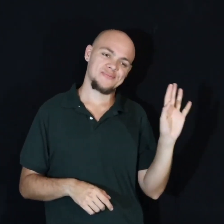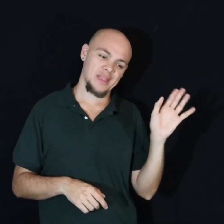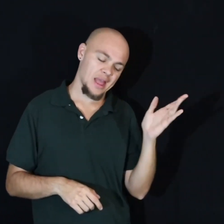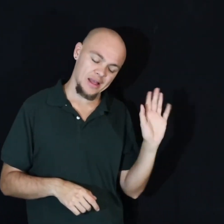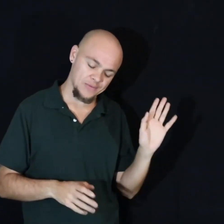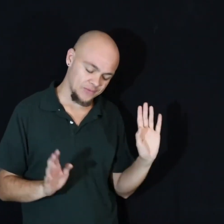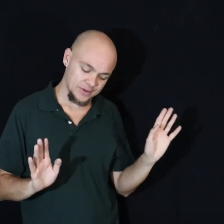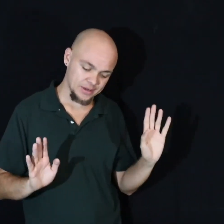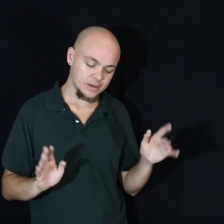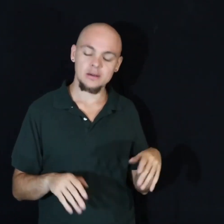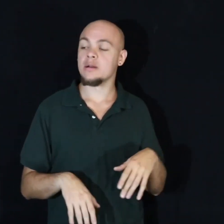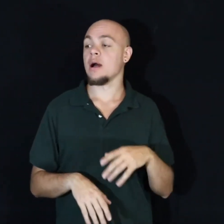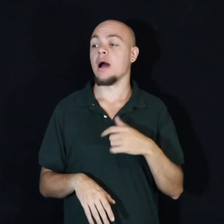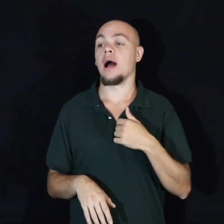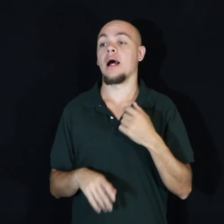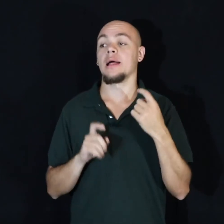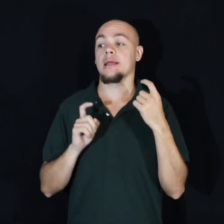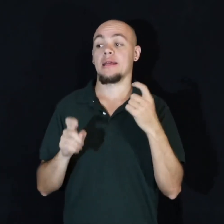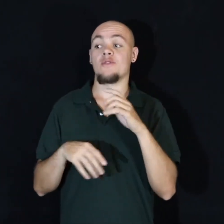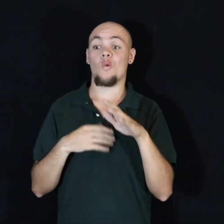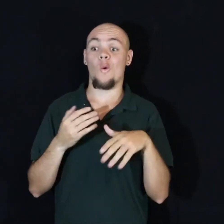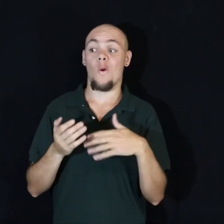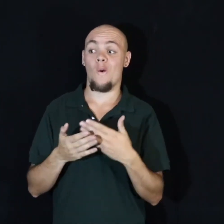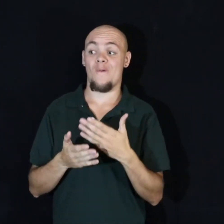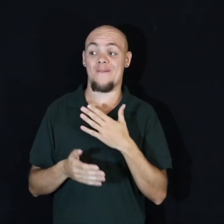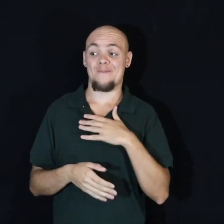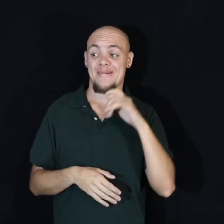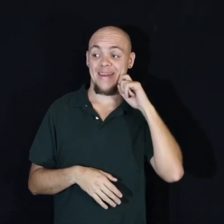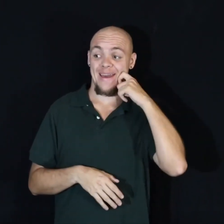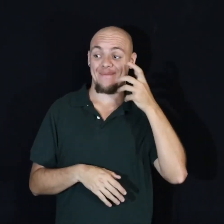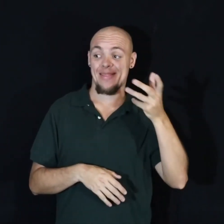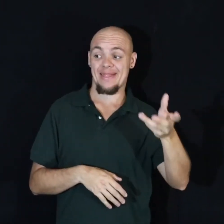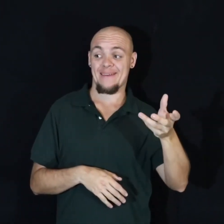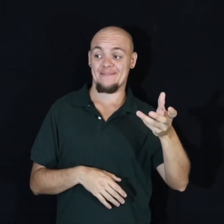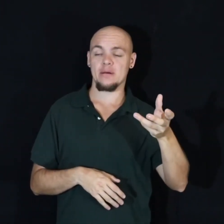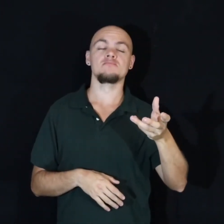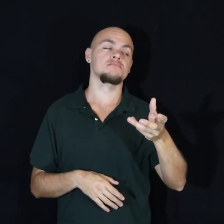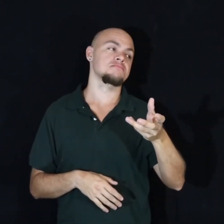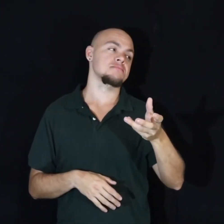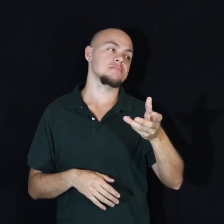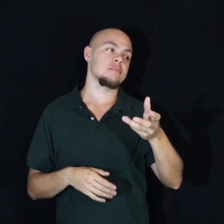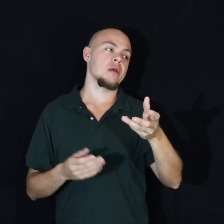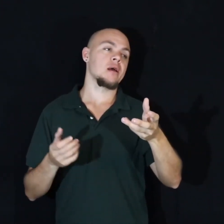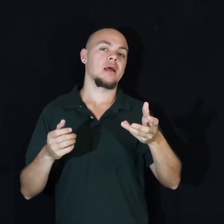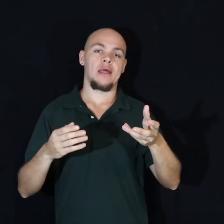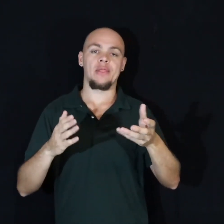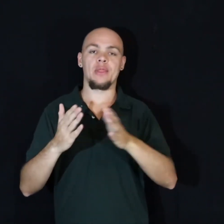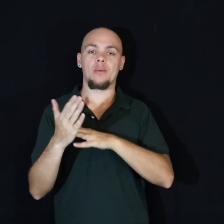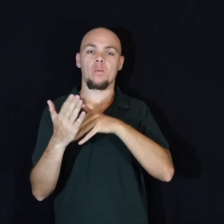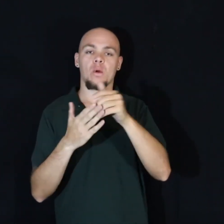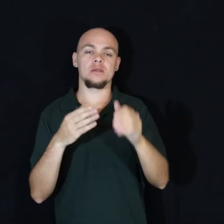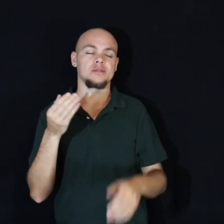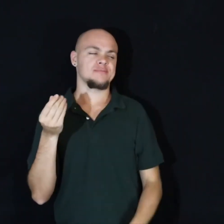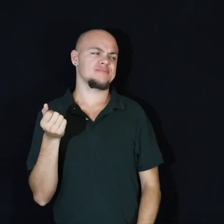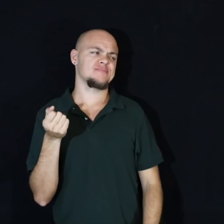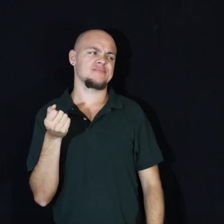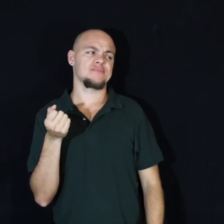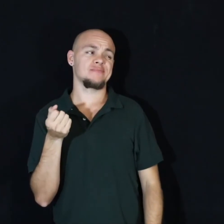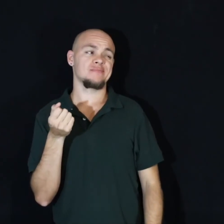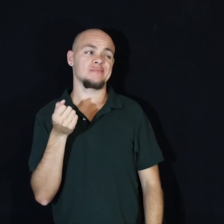"I'll give you all of it." Tom gave up the brush, with reluctance in his face, but alacrity in his